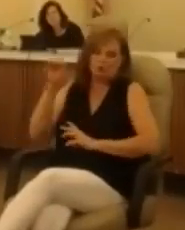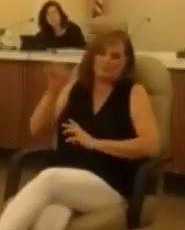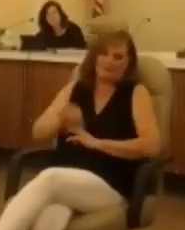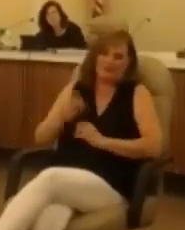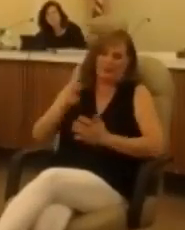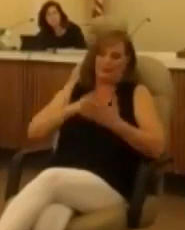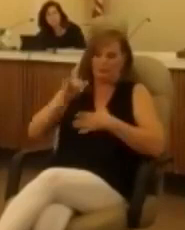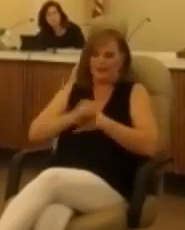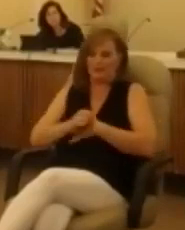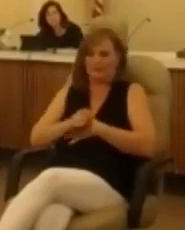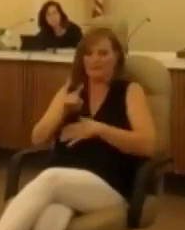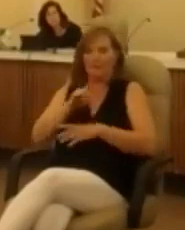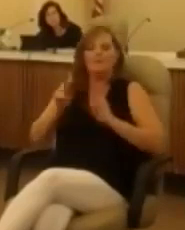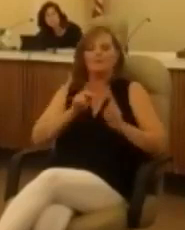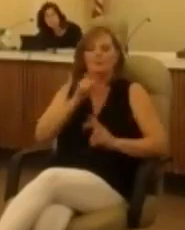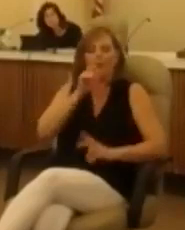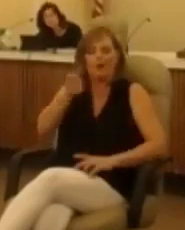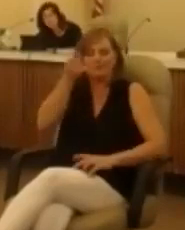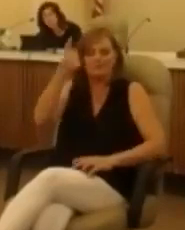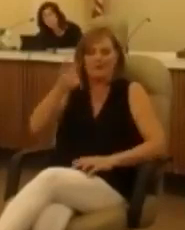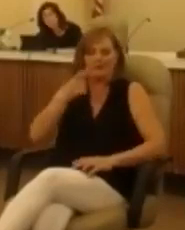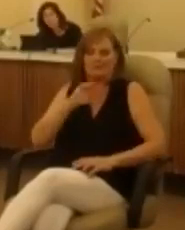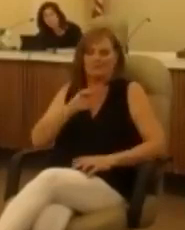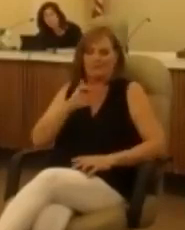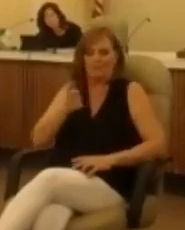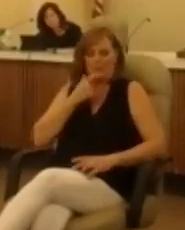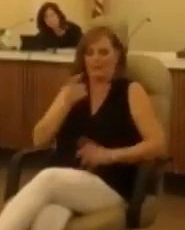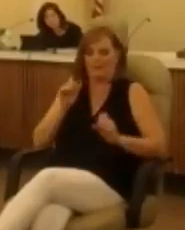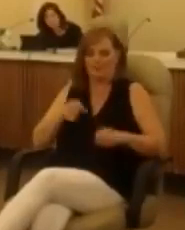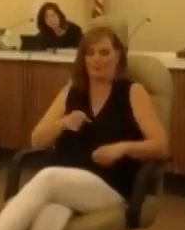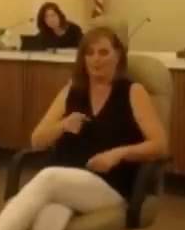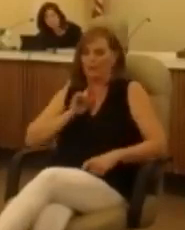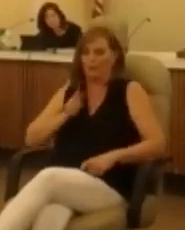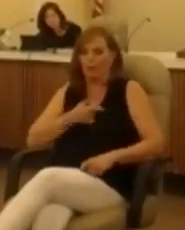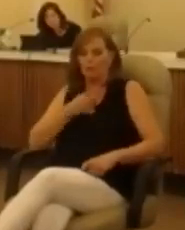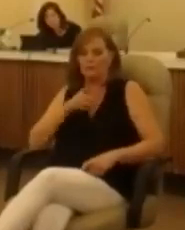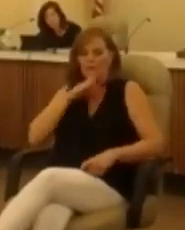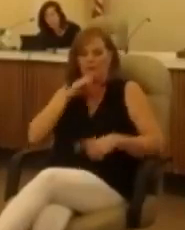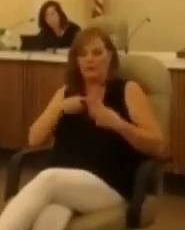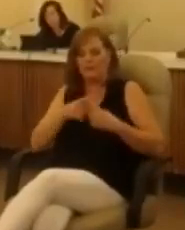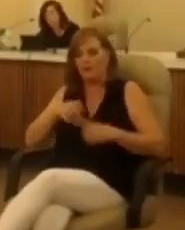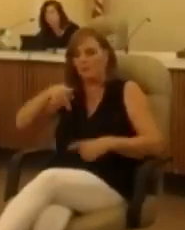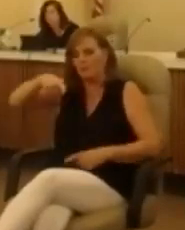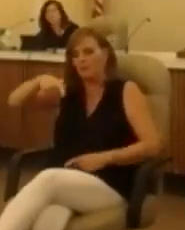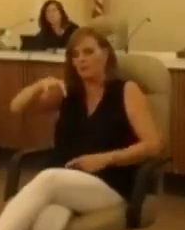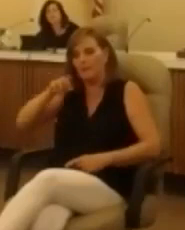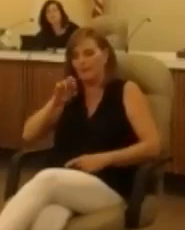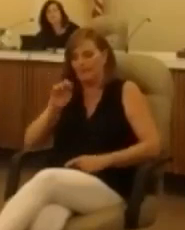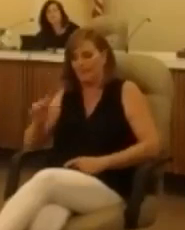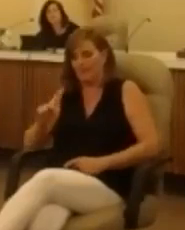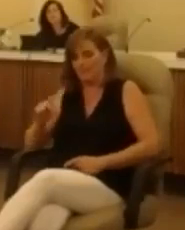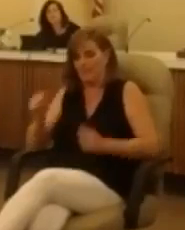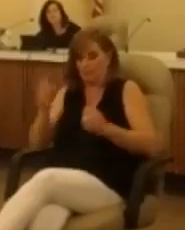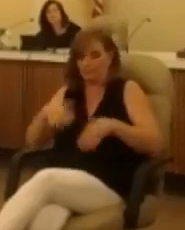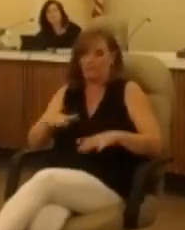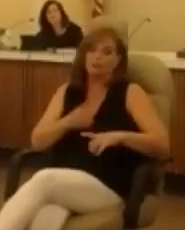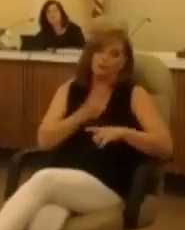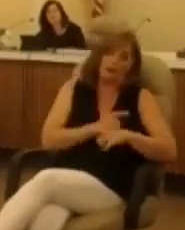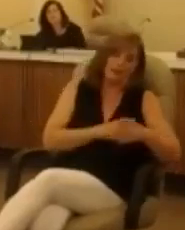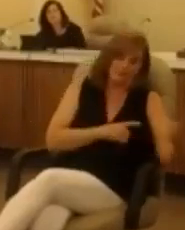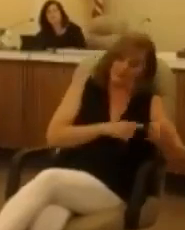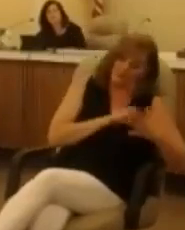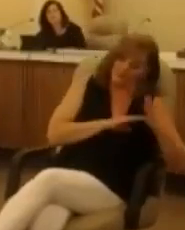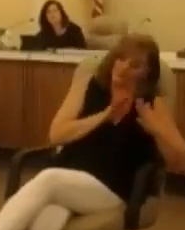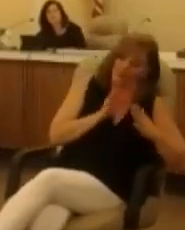that we don't have the ability to do that. We're simply talking about the parkland right now. Right, you might have the developer come back and say,